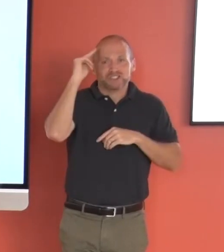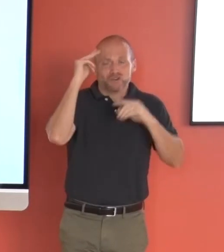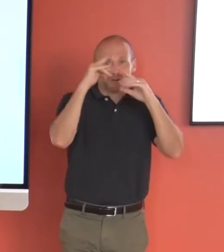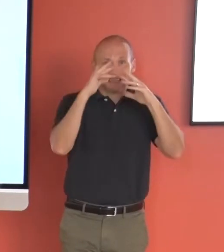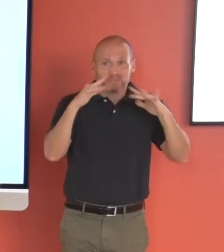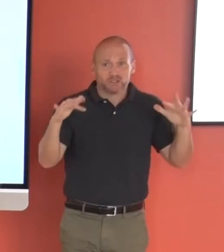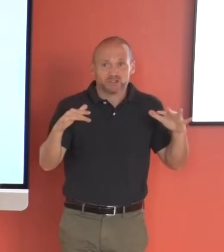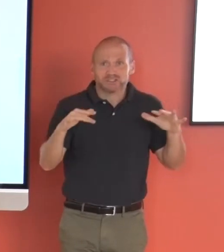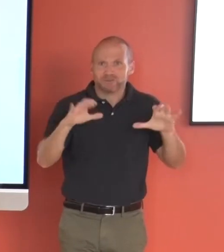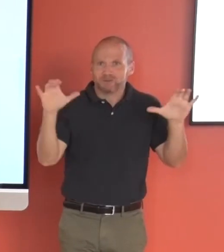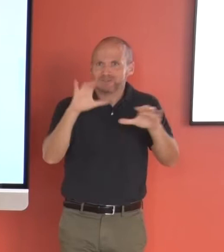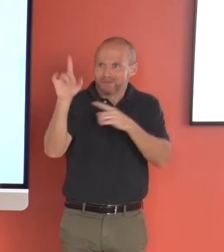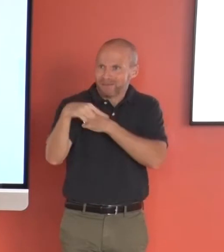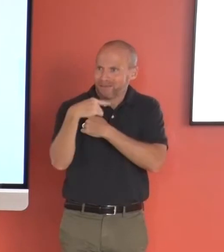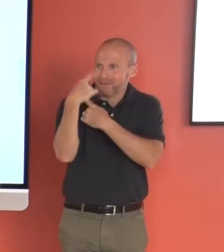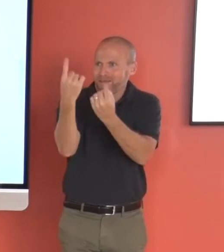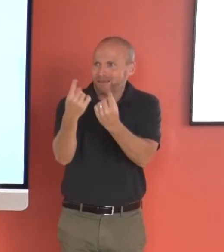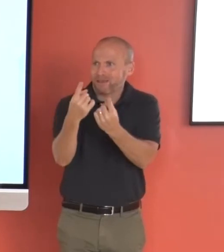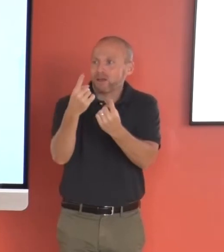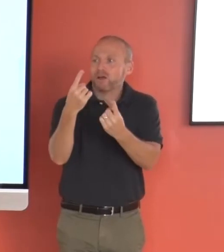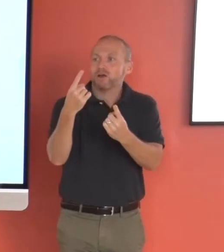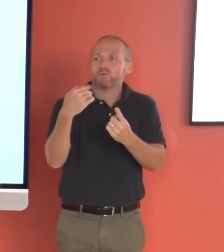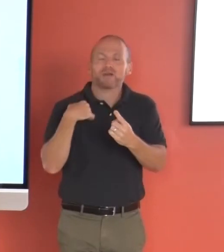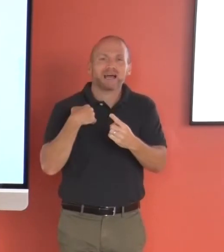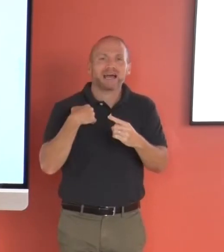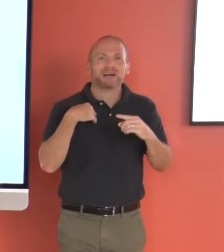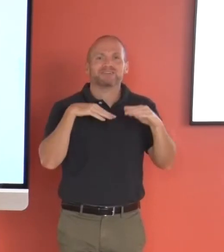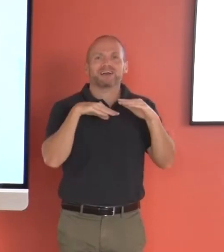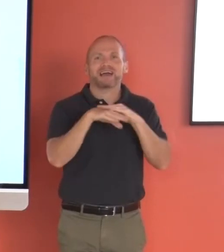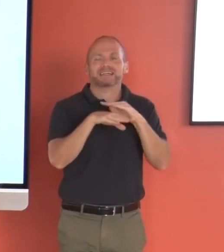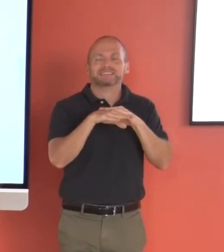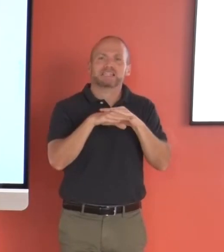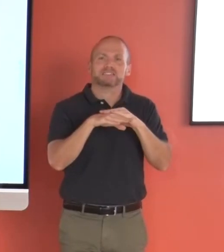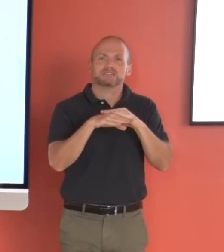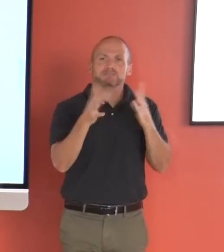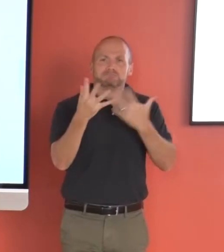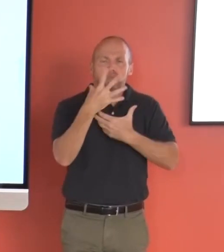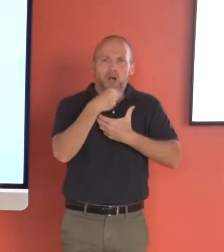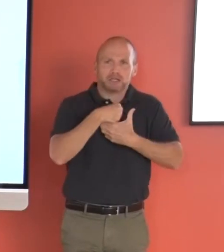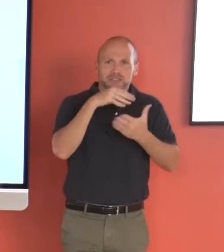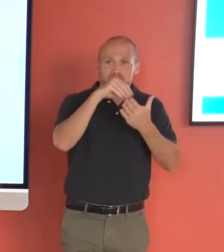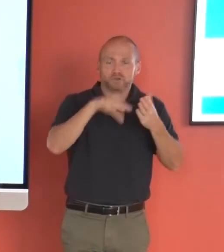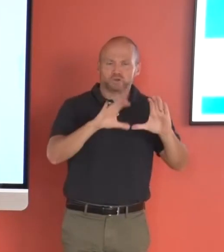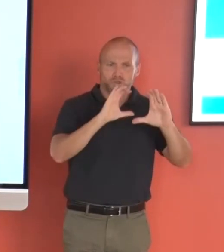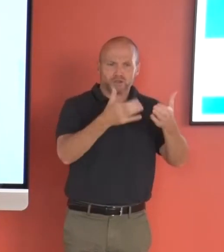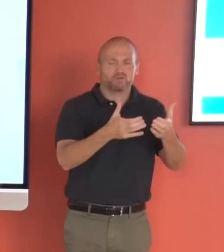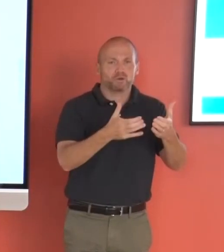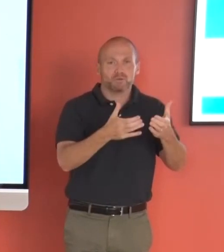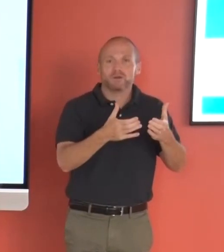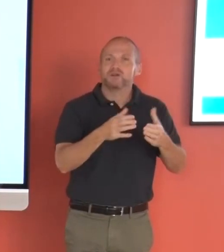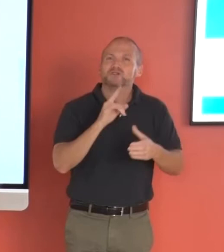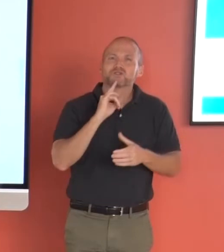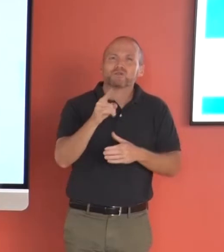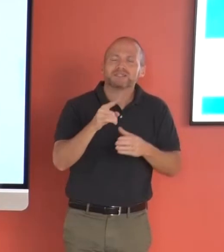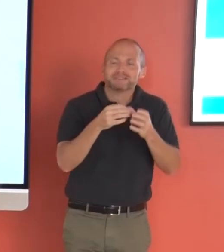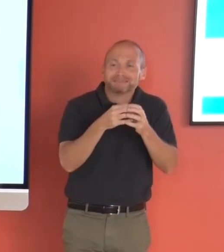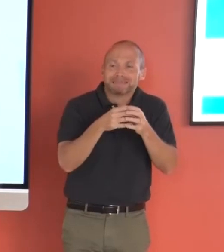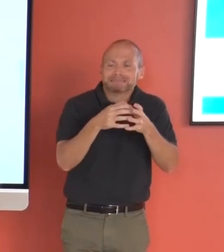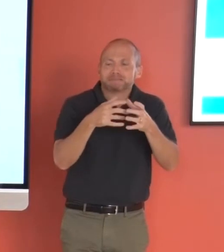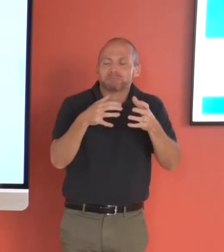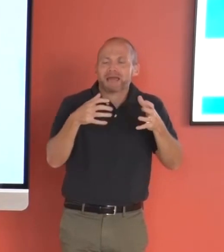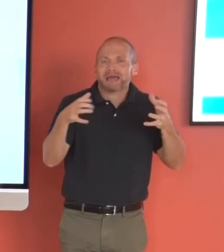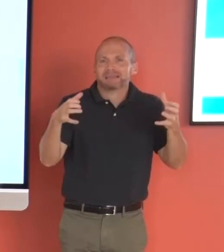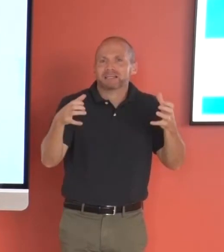We have the Access Autism Student Group, which is a national leader. But we're just in expanding our vocabulary a little